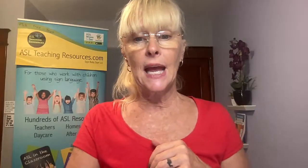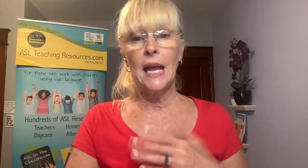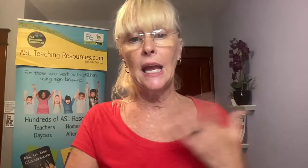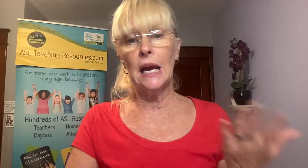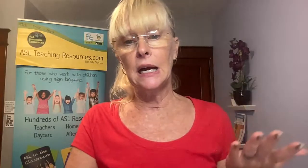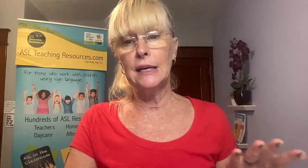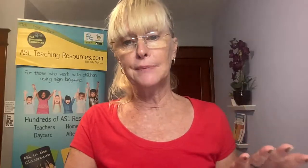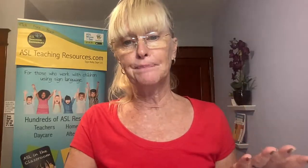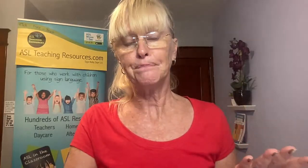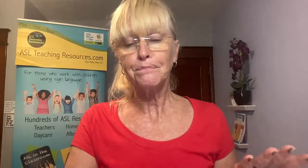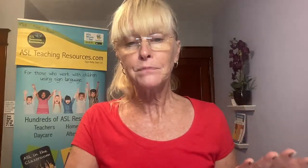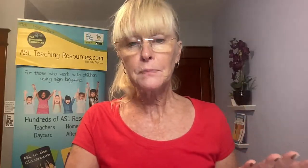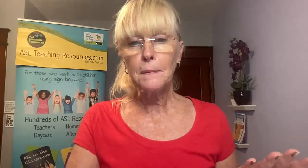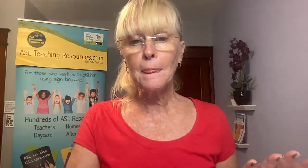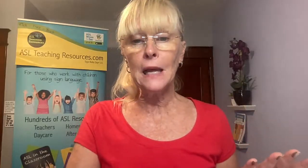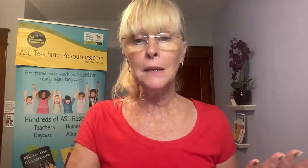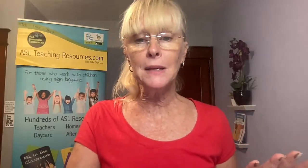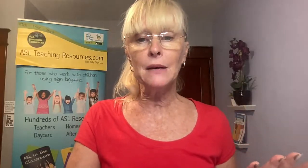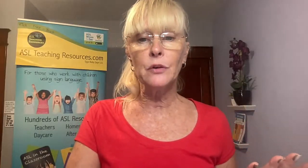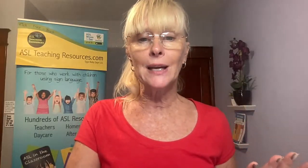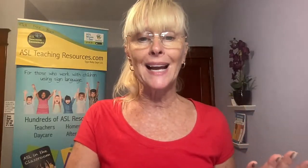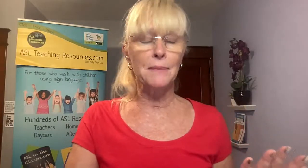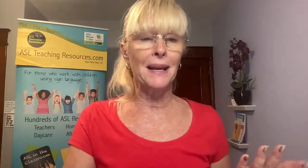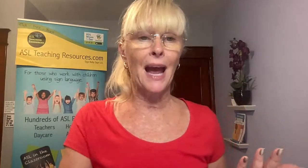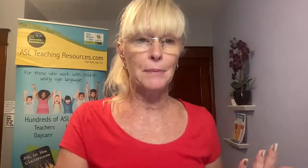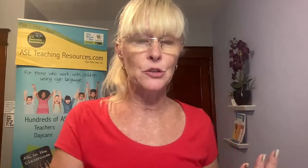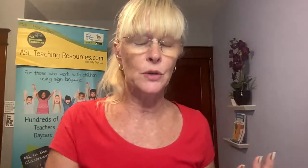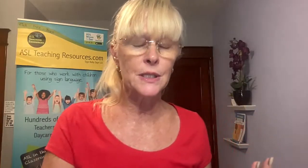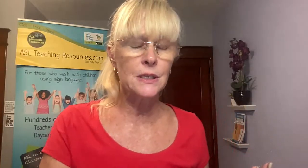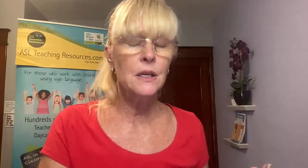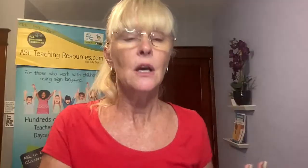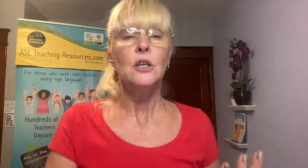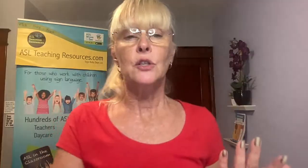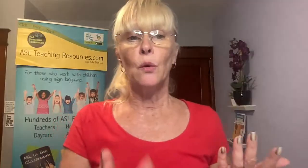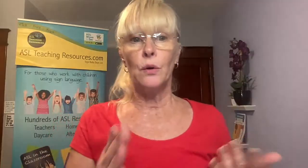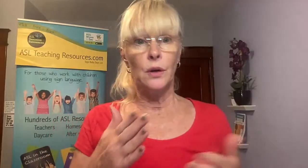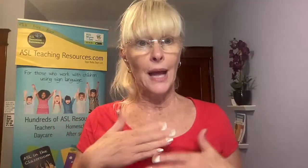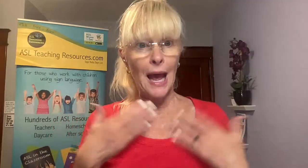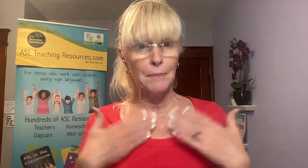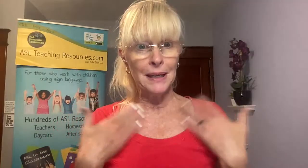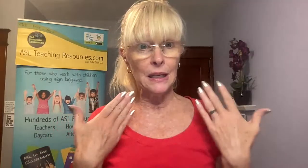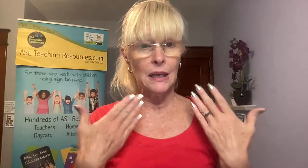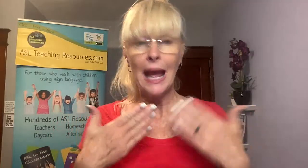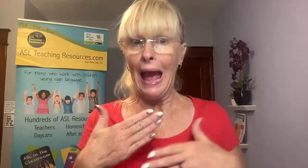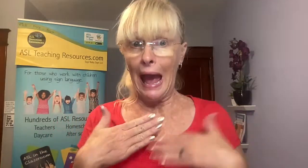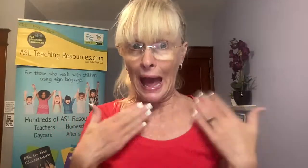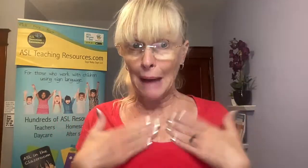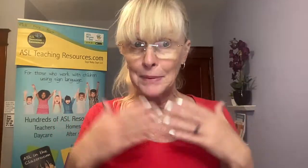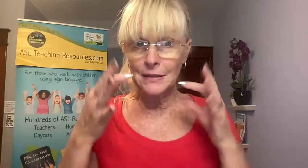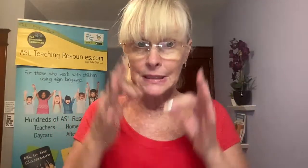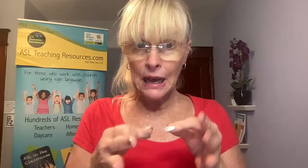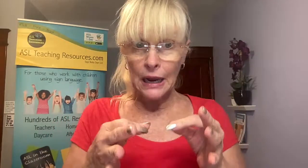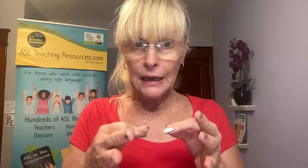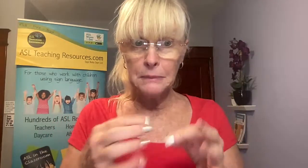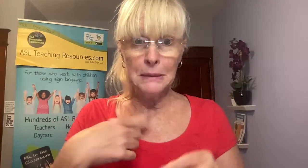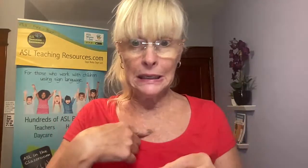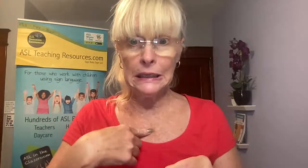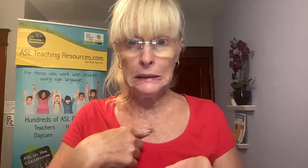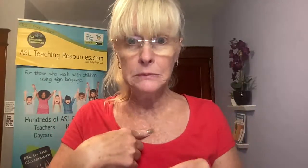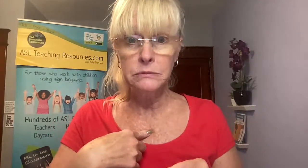say, let me get one. I can make happy choices. So we're going happy decide me.